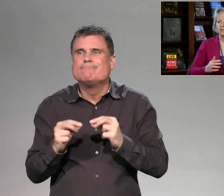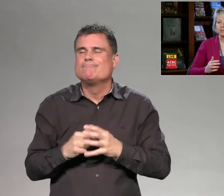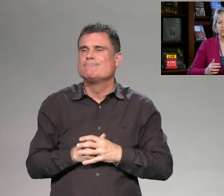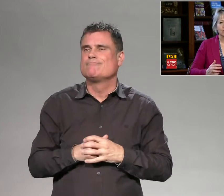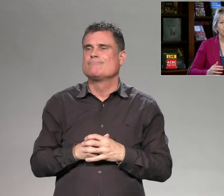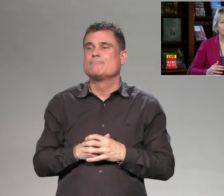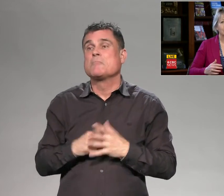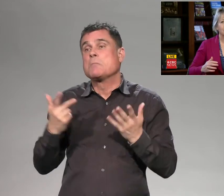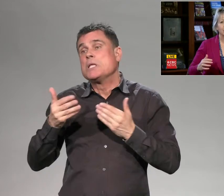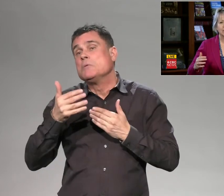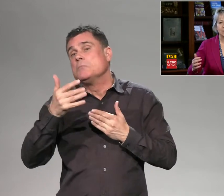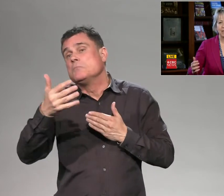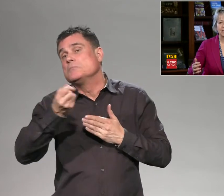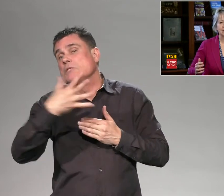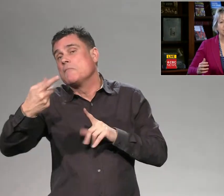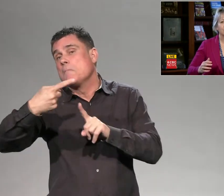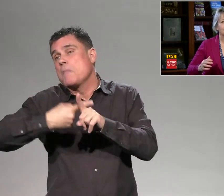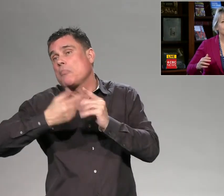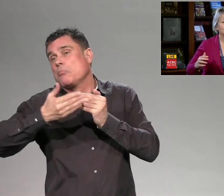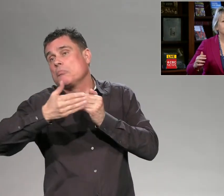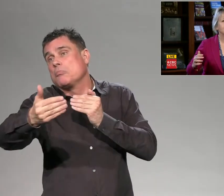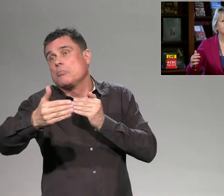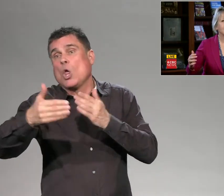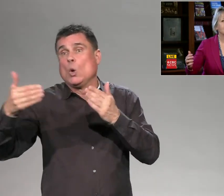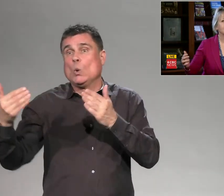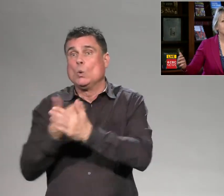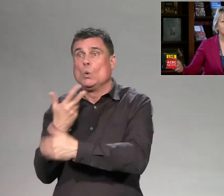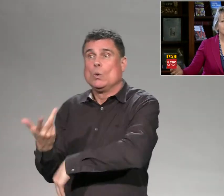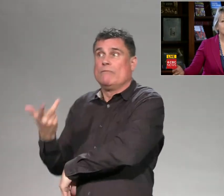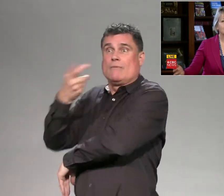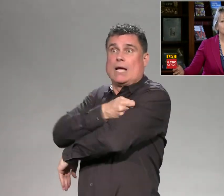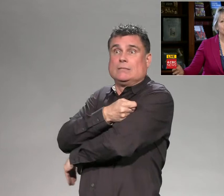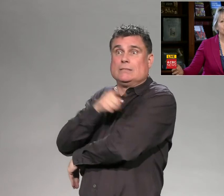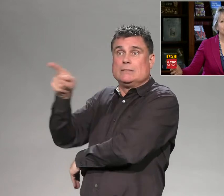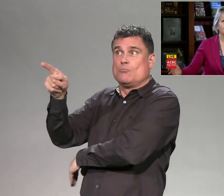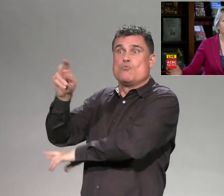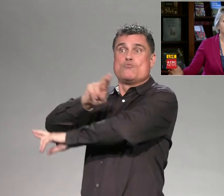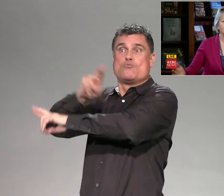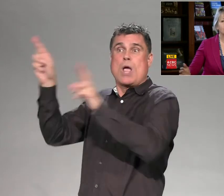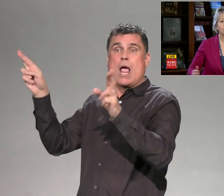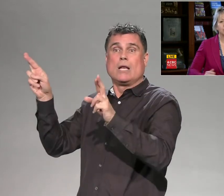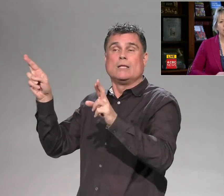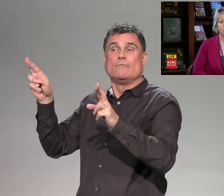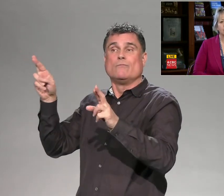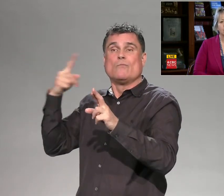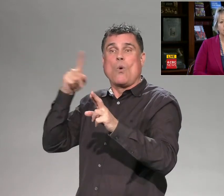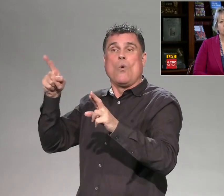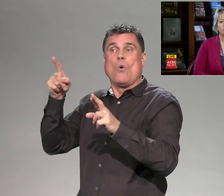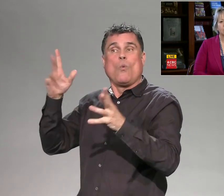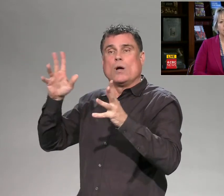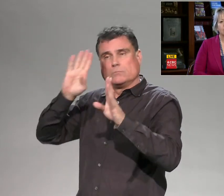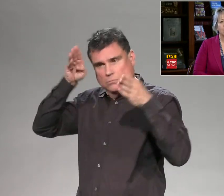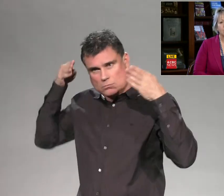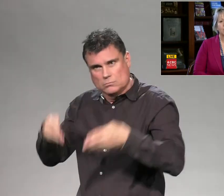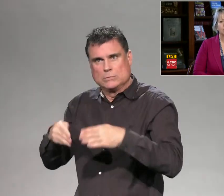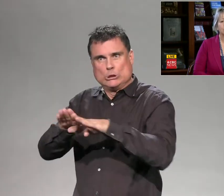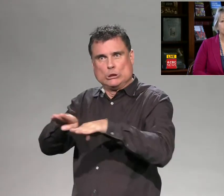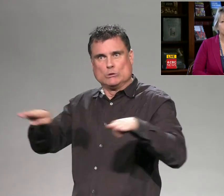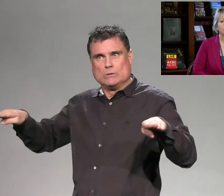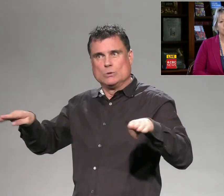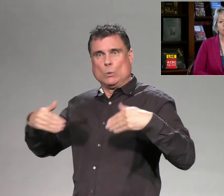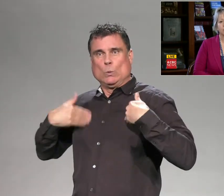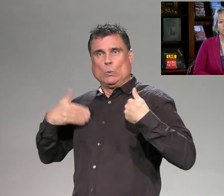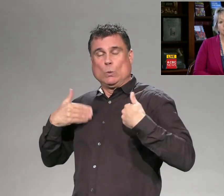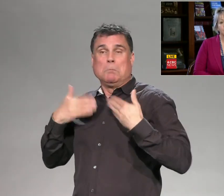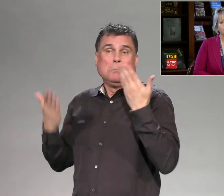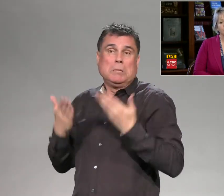how many doses we need, what's the best interval, do we need to have boosters every couple of years or not. So a lot more to